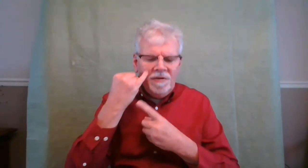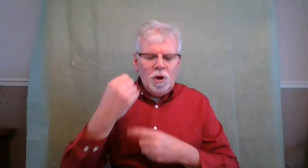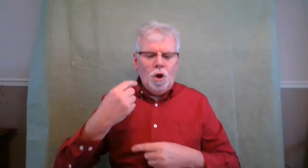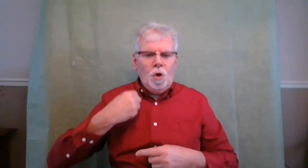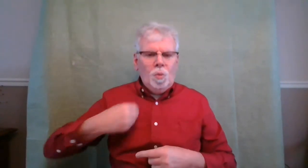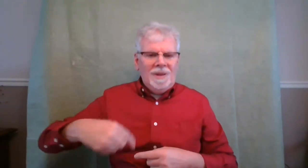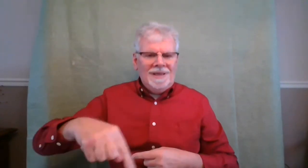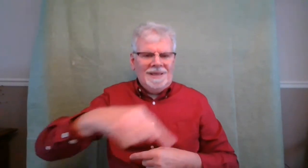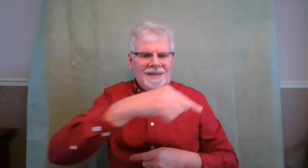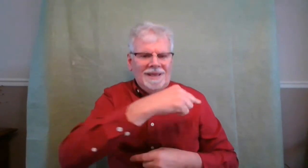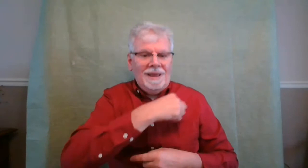Beloved,